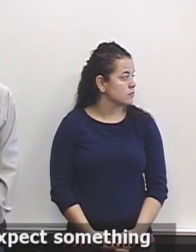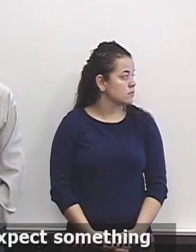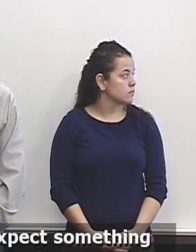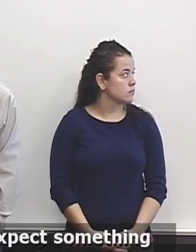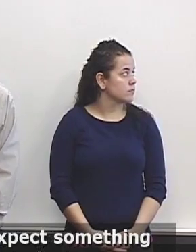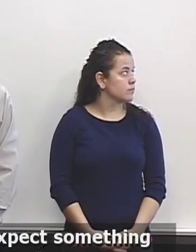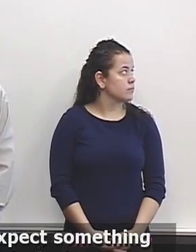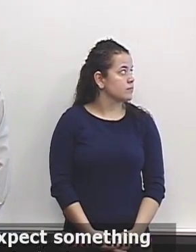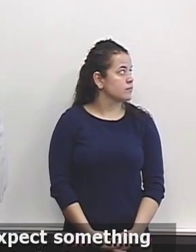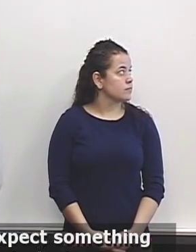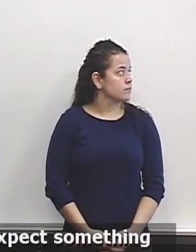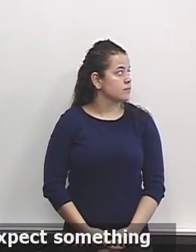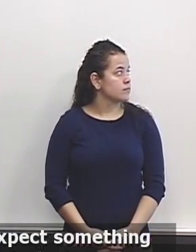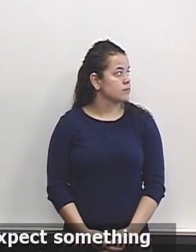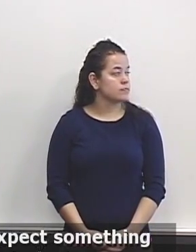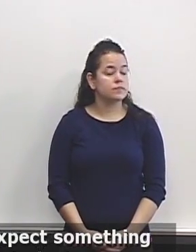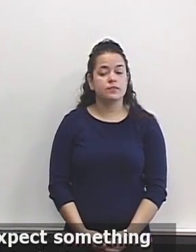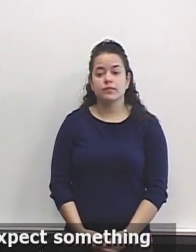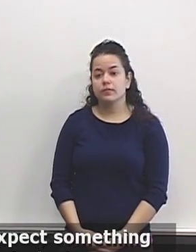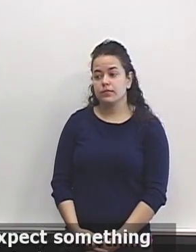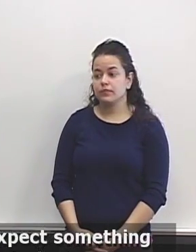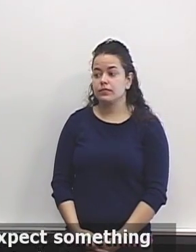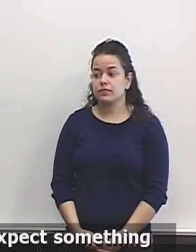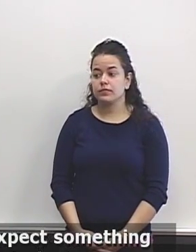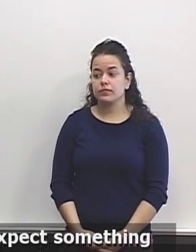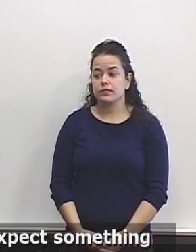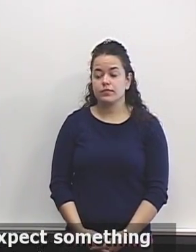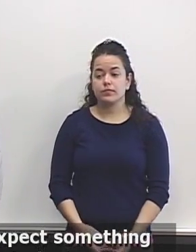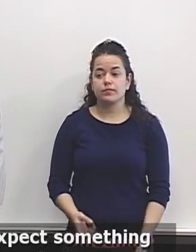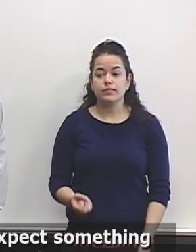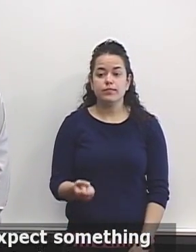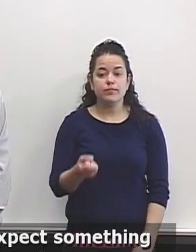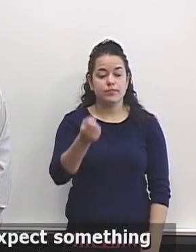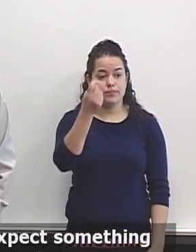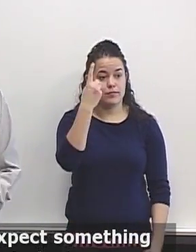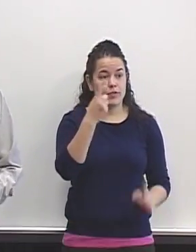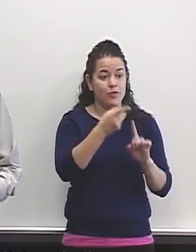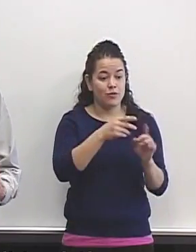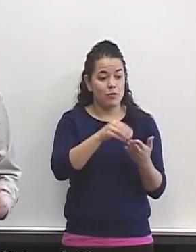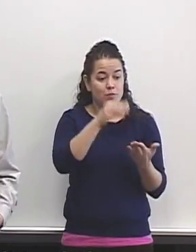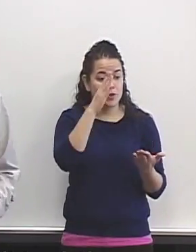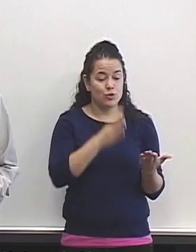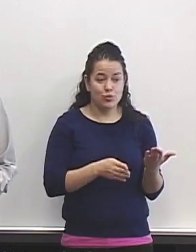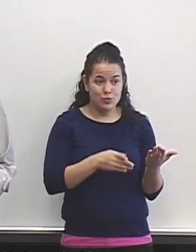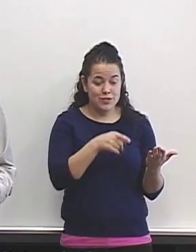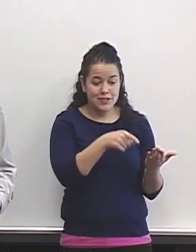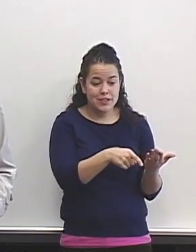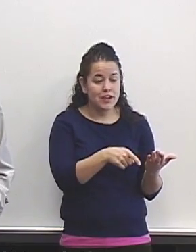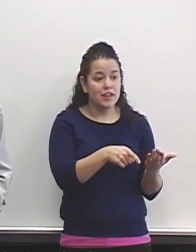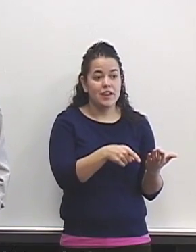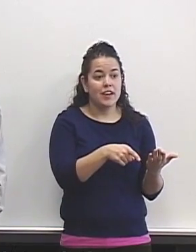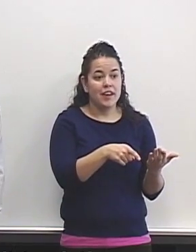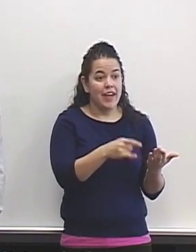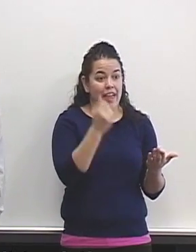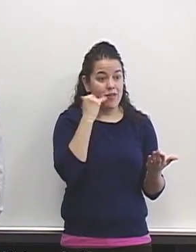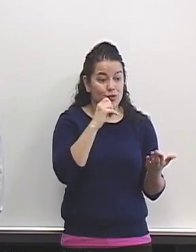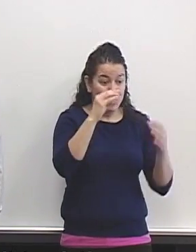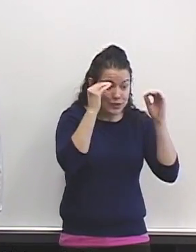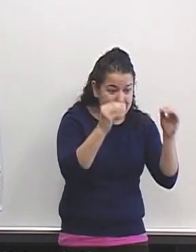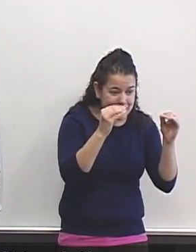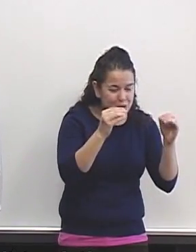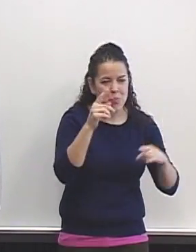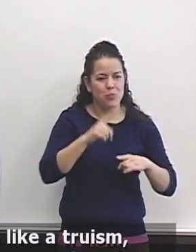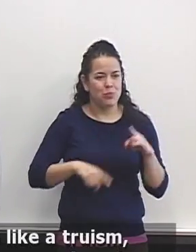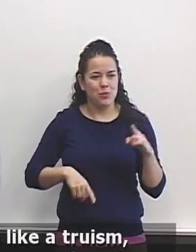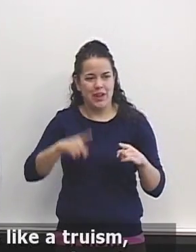So we can't expect something of our students that we don't teach them.